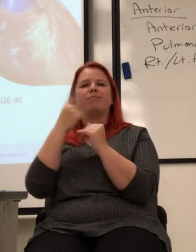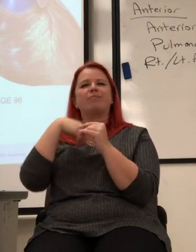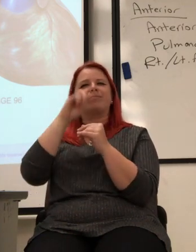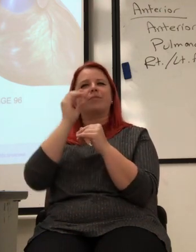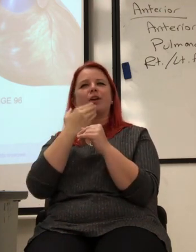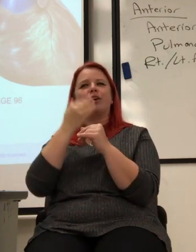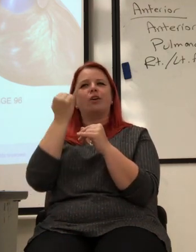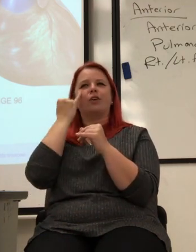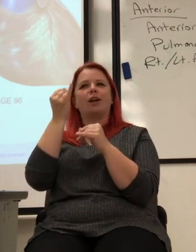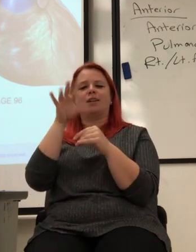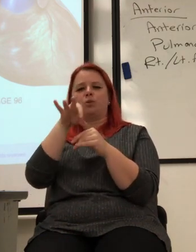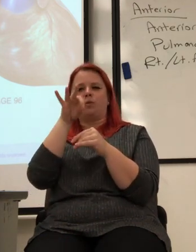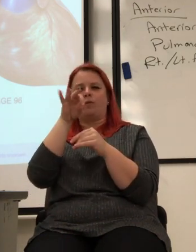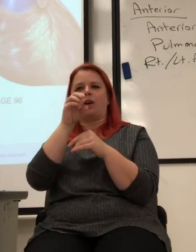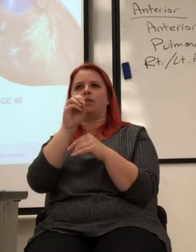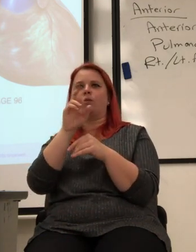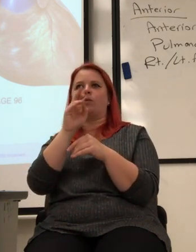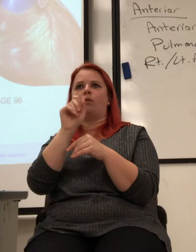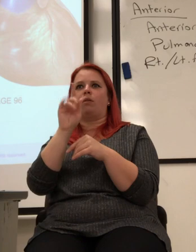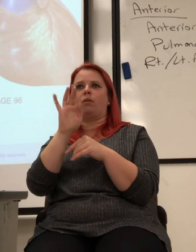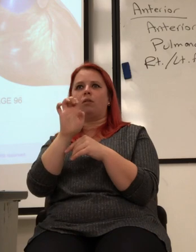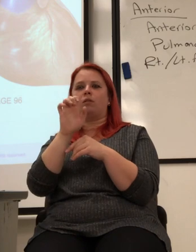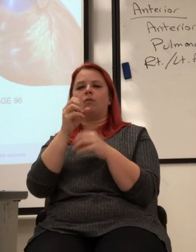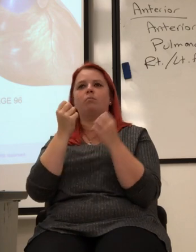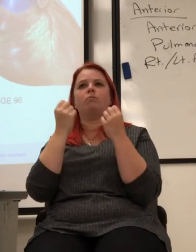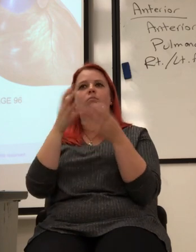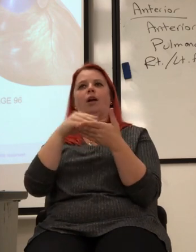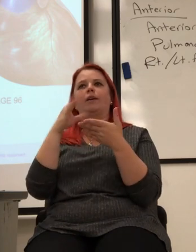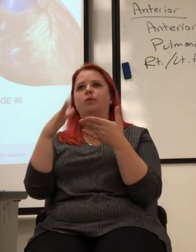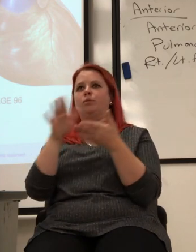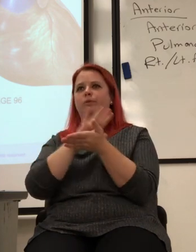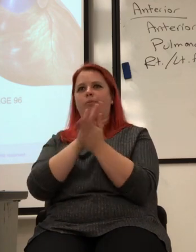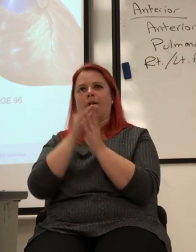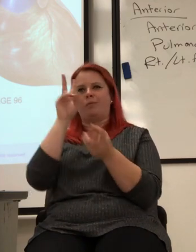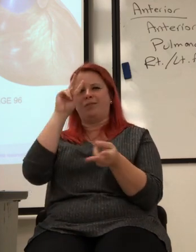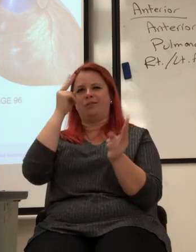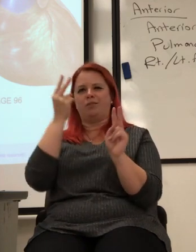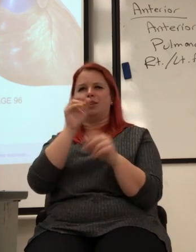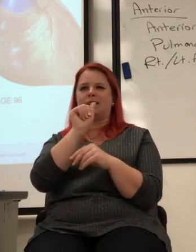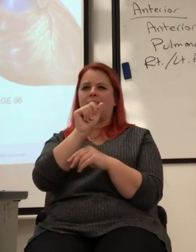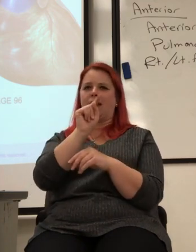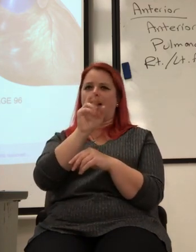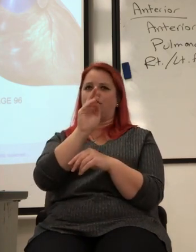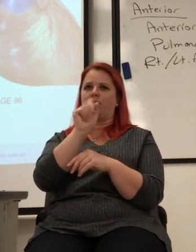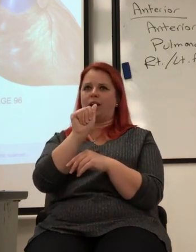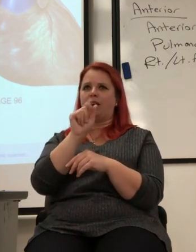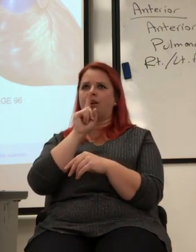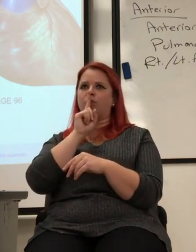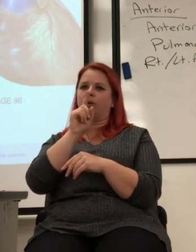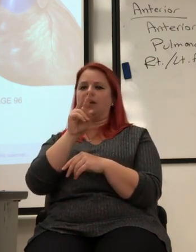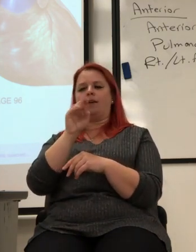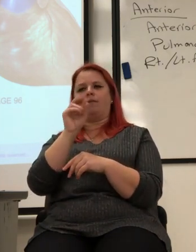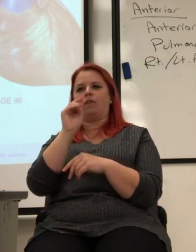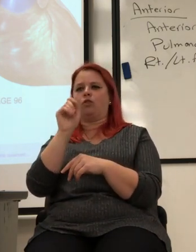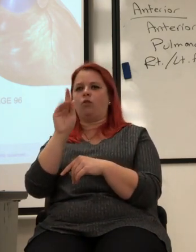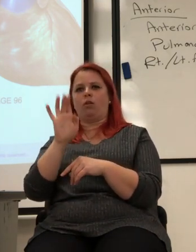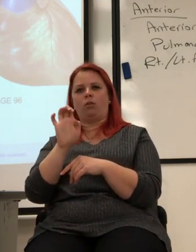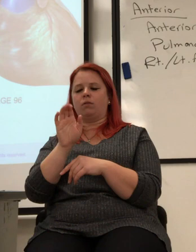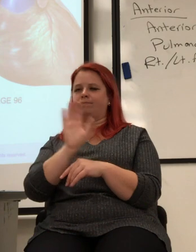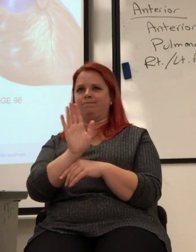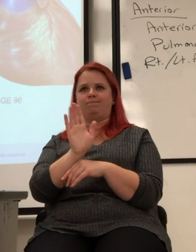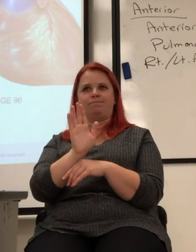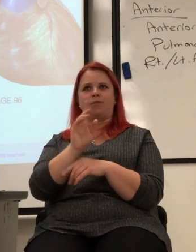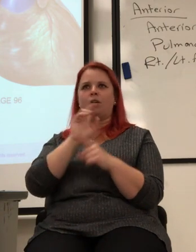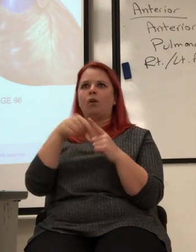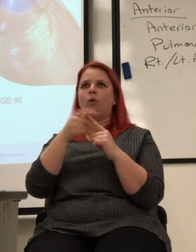it's good to find the auricles because a lot of students confuse atria for ventricles. But once you find